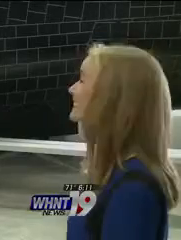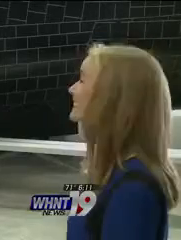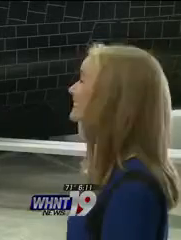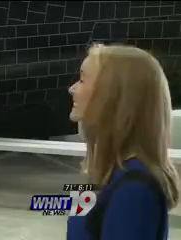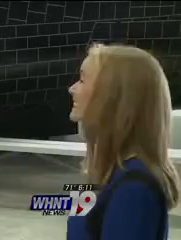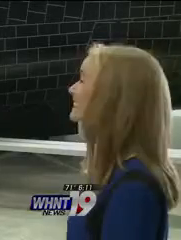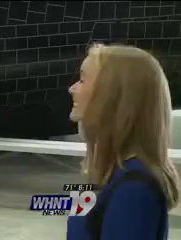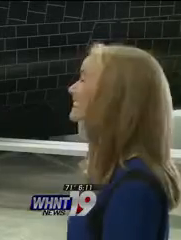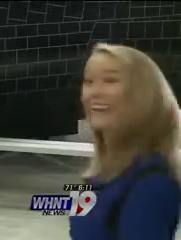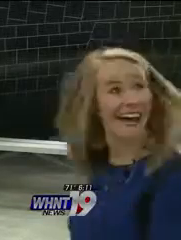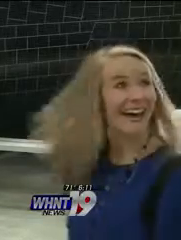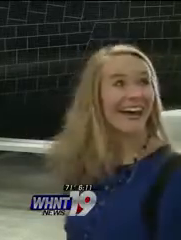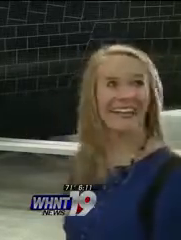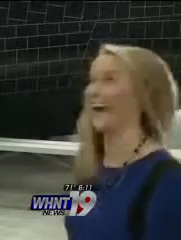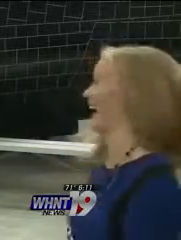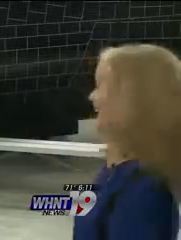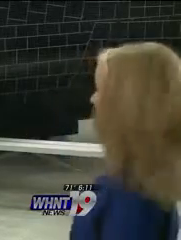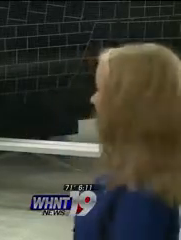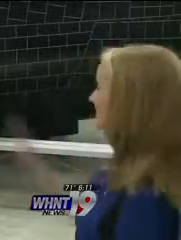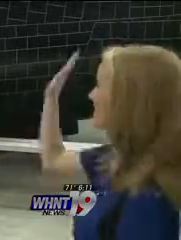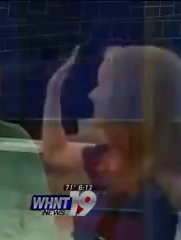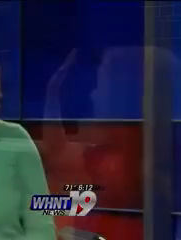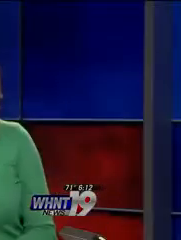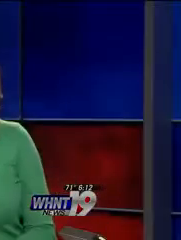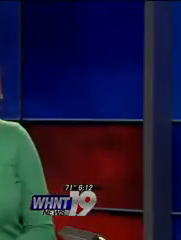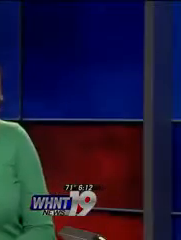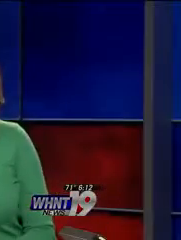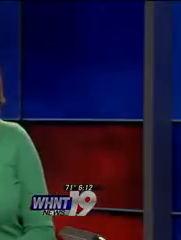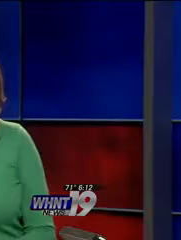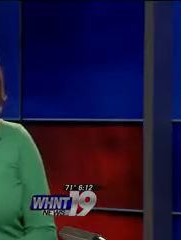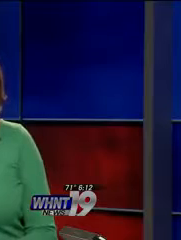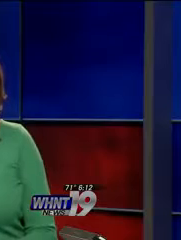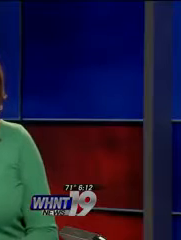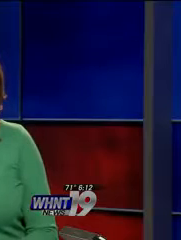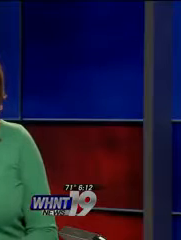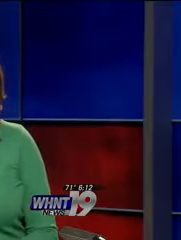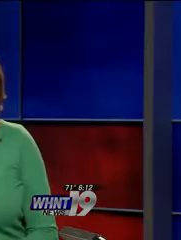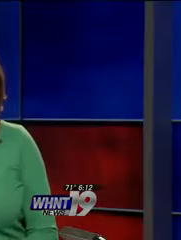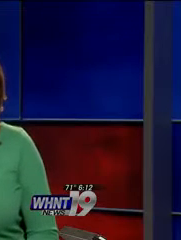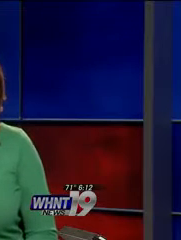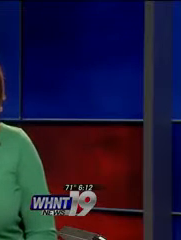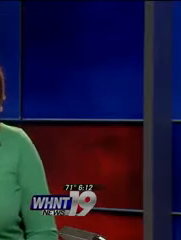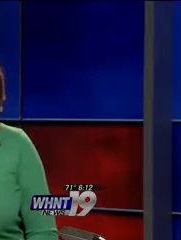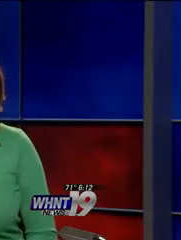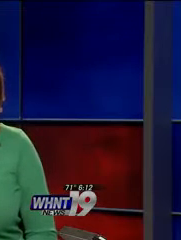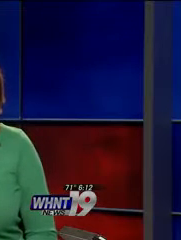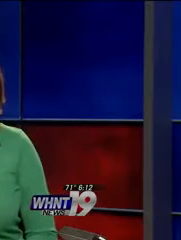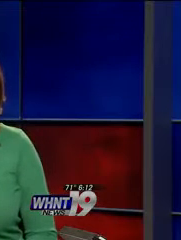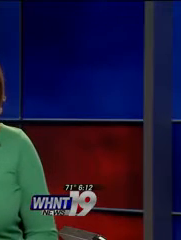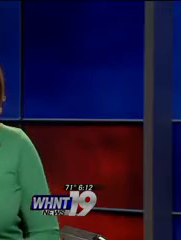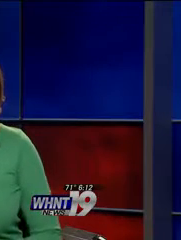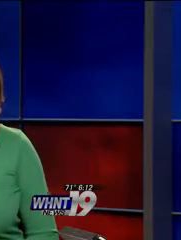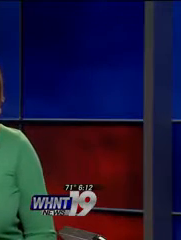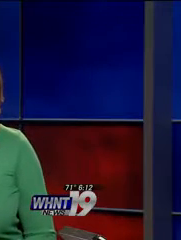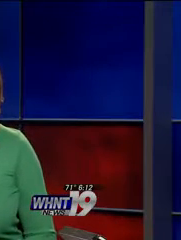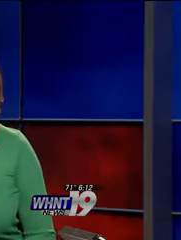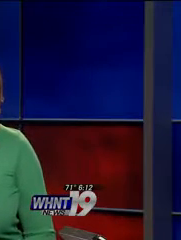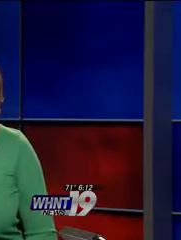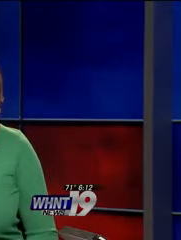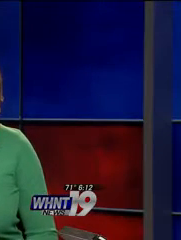WHNT News 19. When Stephen first started working at UAH, he used a whiteboard to communicate, and his co-workers